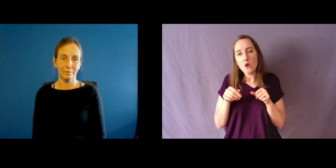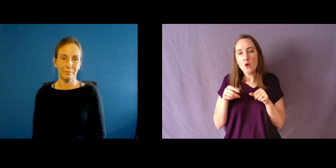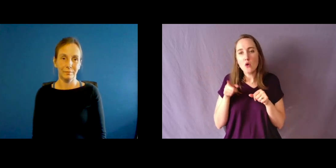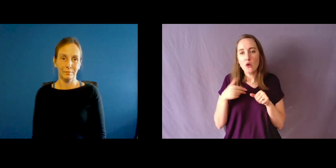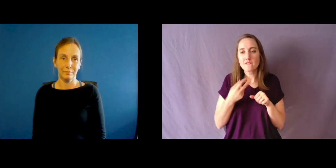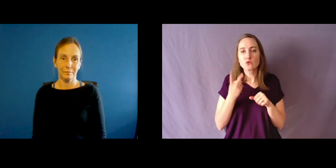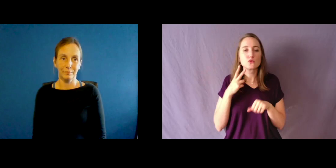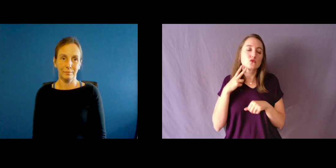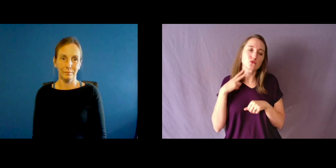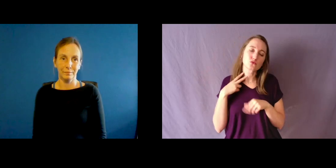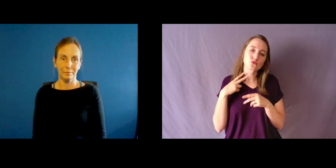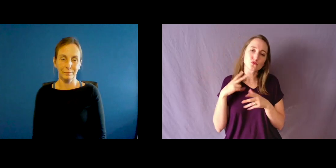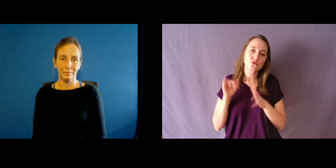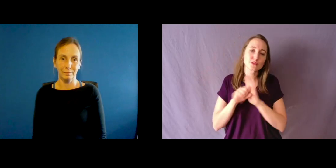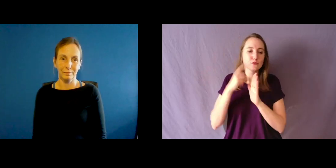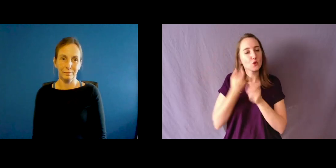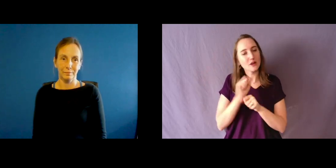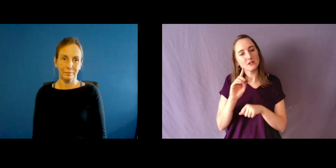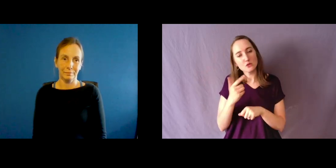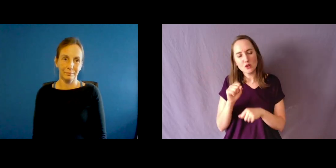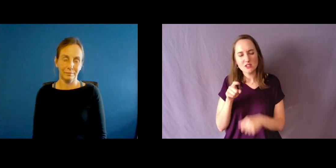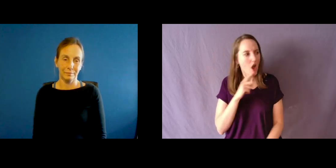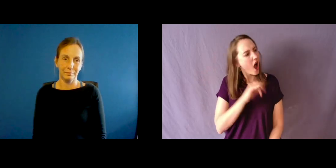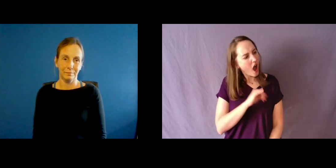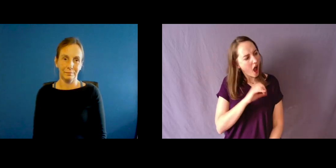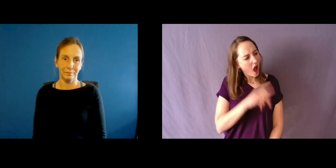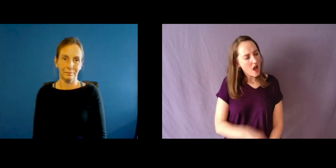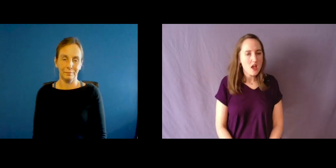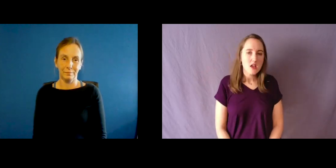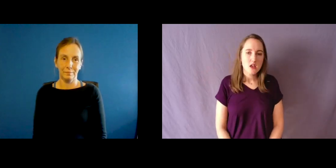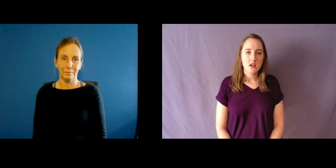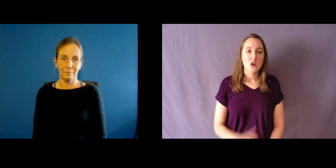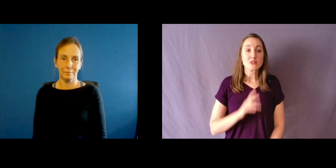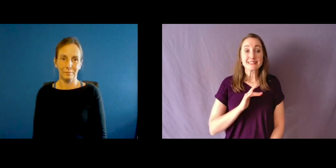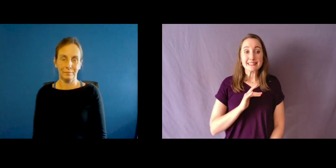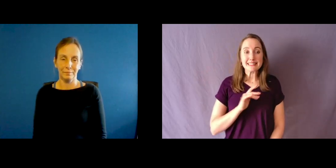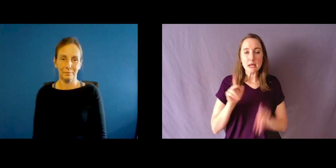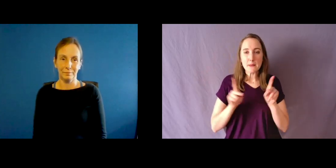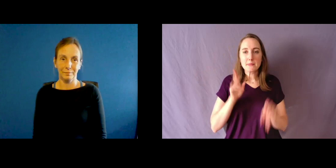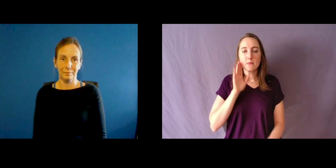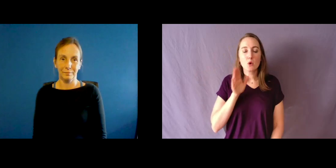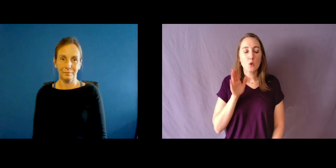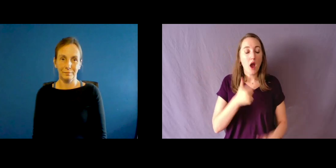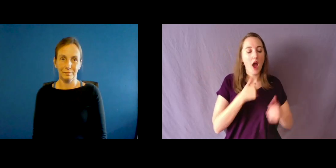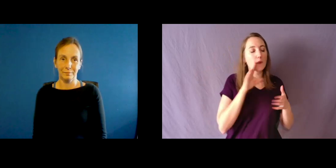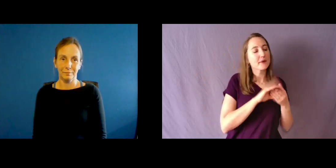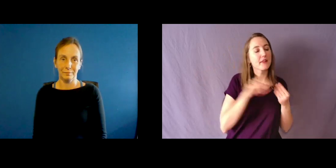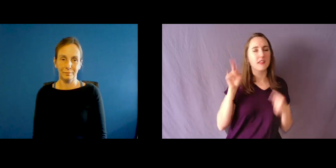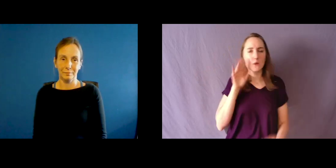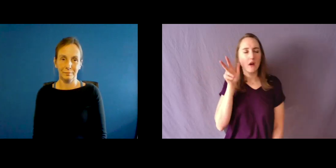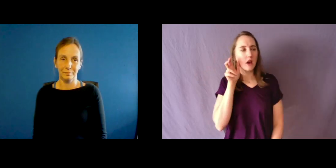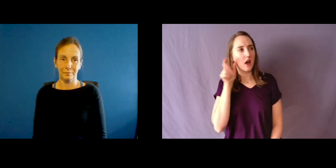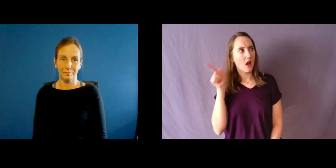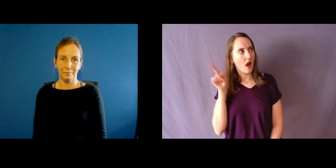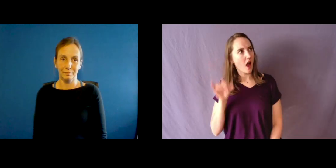has the two white stripes and this is the rescue dog, and they're like, oh, okay. And what's really neat is people will overhear and they'll go, oh, I